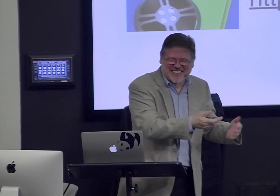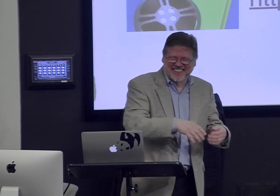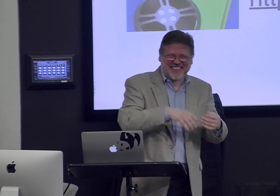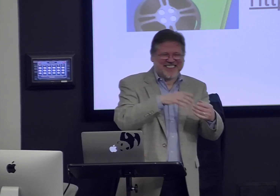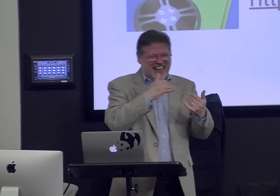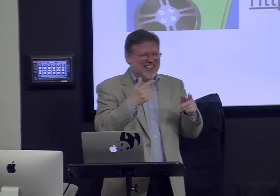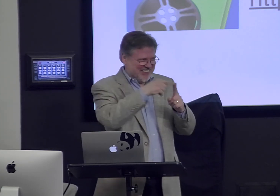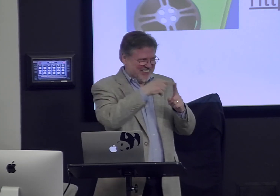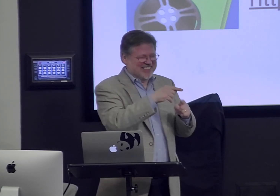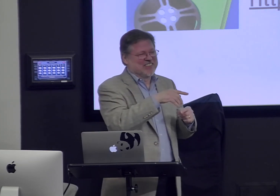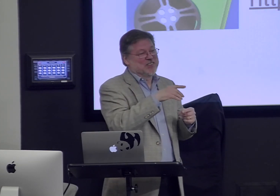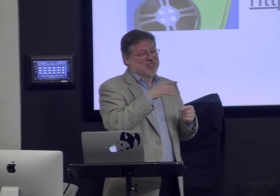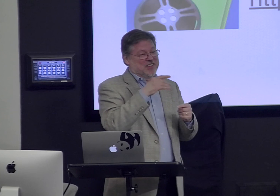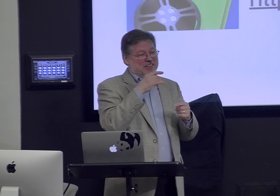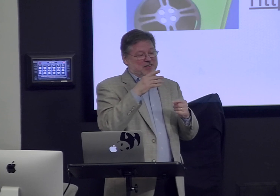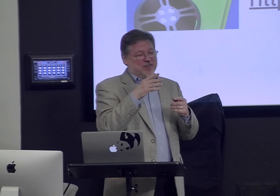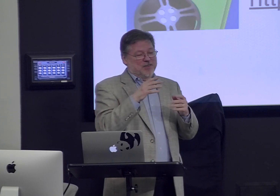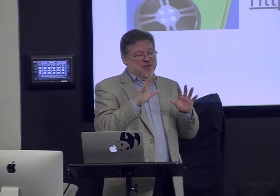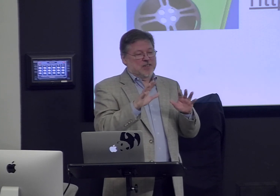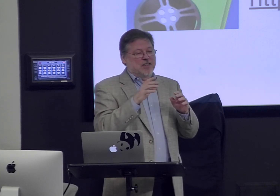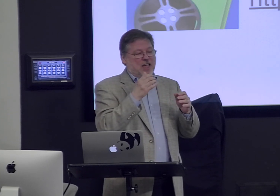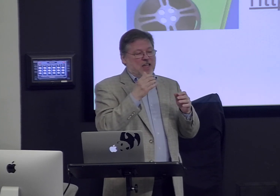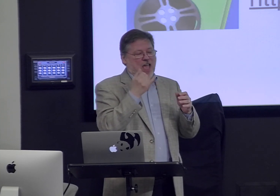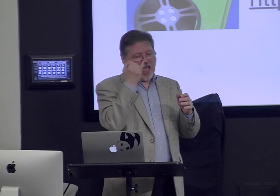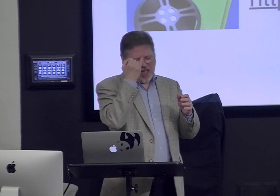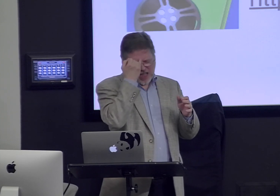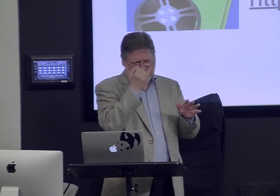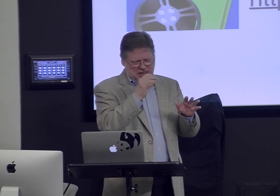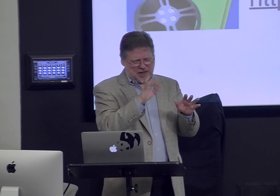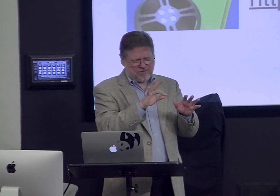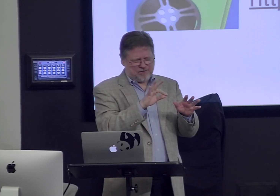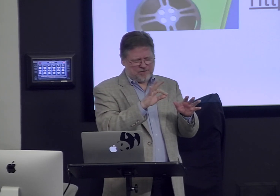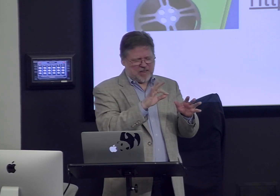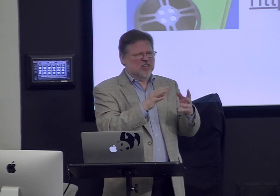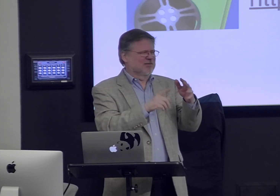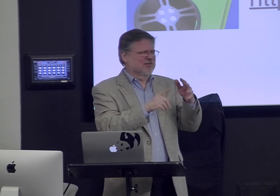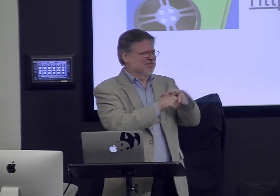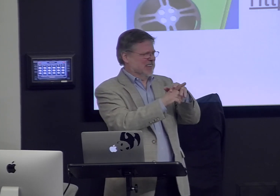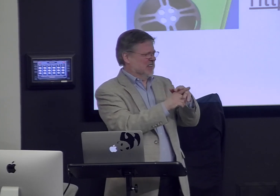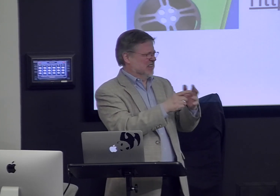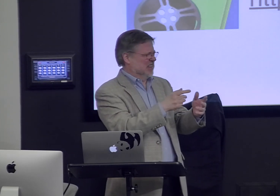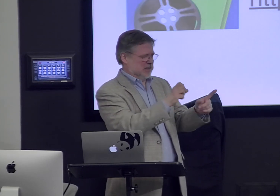than, or taking a different stance than others do. So,